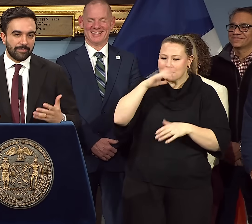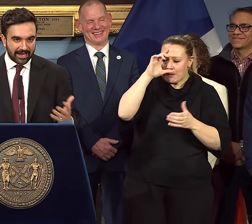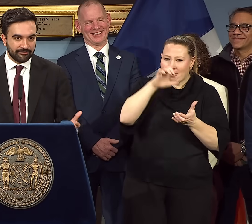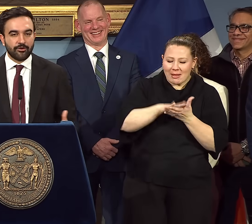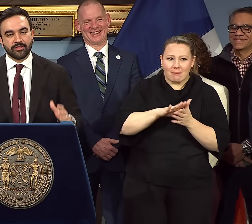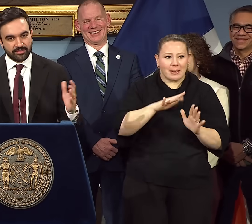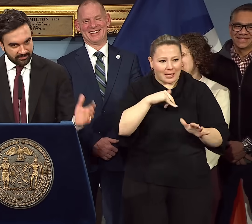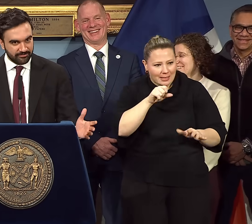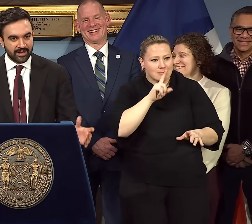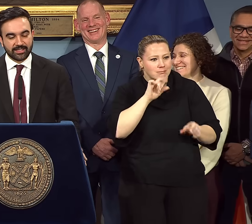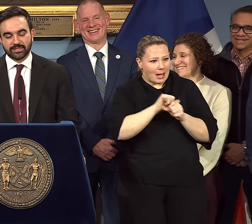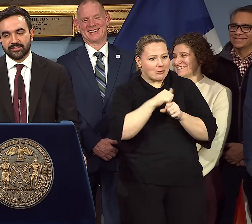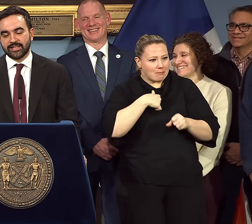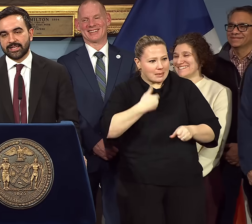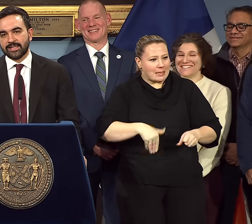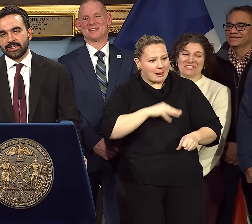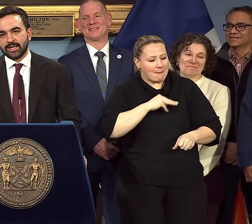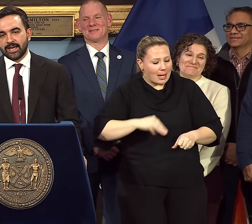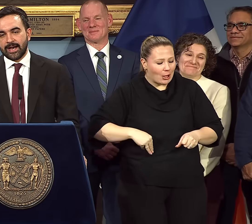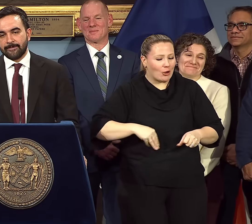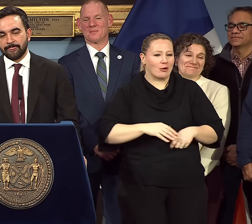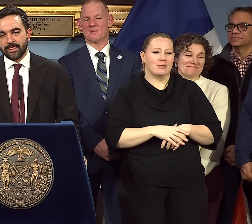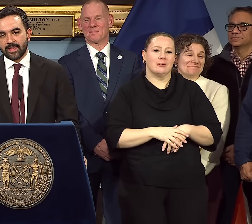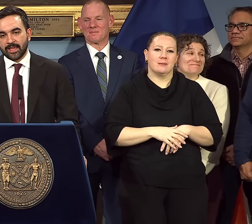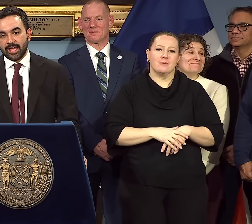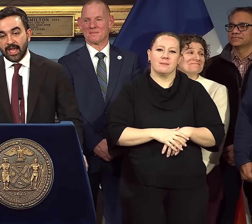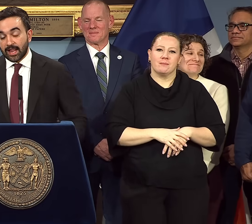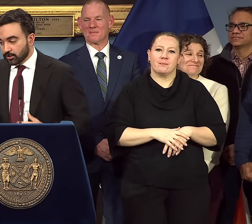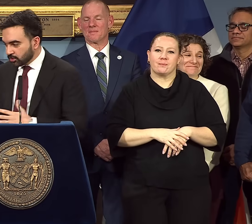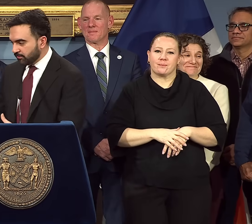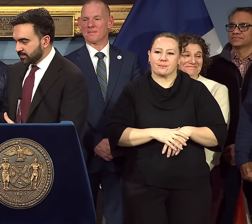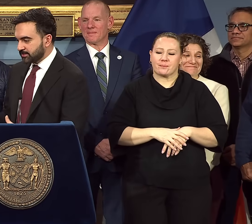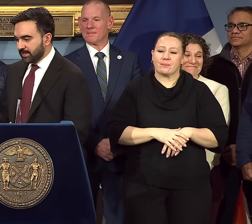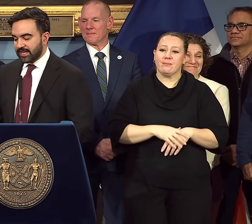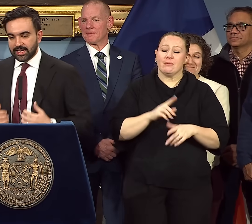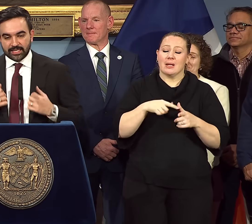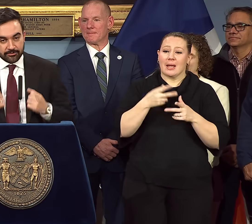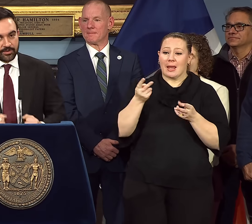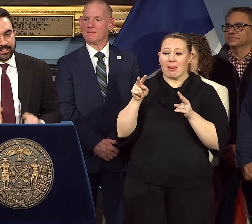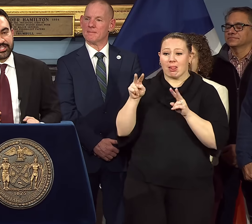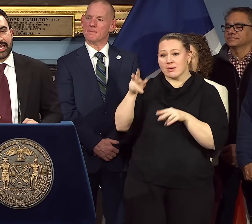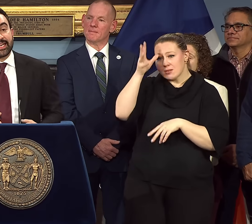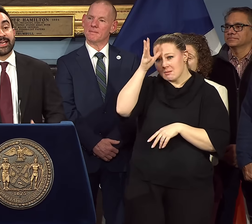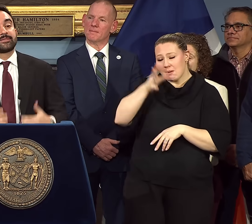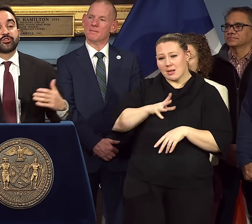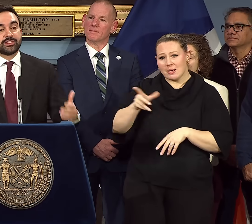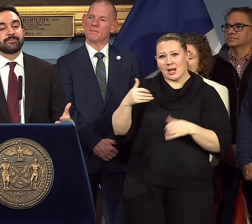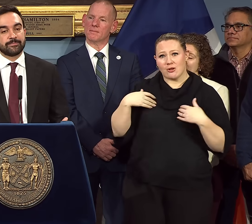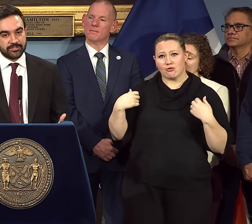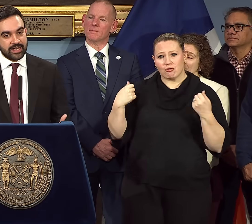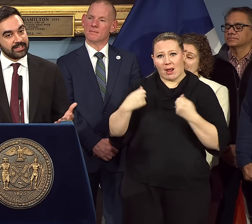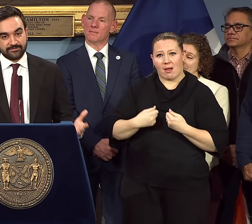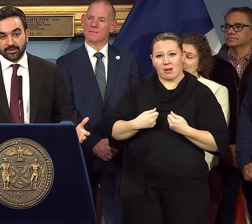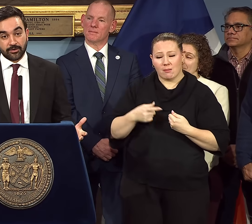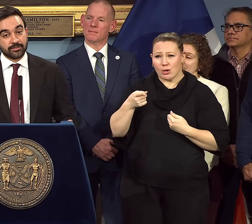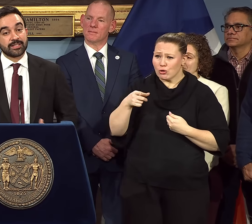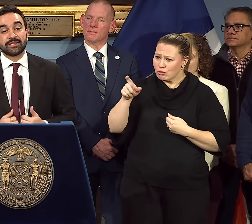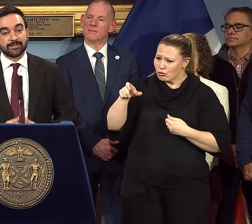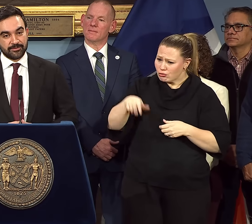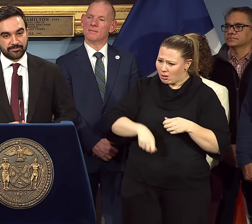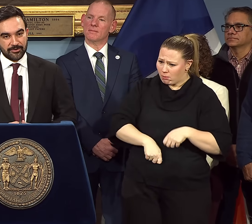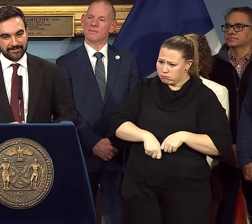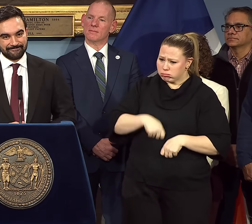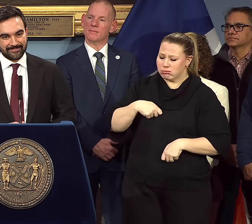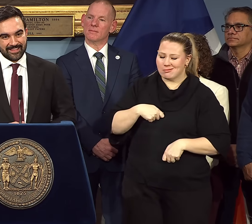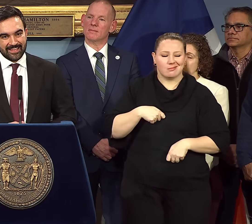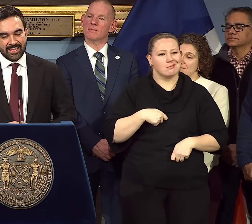We went back and forth. He finally believed it. And I looked over at this man, and he was wearing a jacket, and I asked him, you should zip up your jacket. It's very cold. He said, my